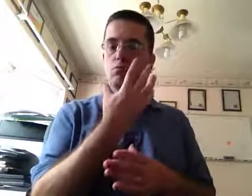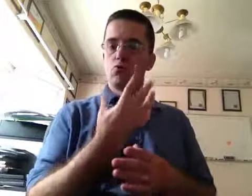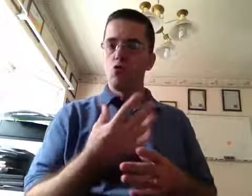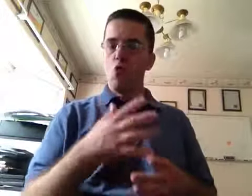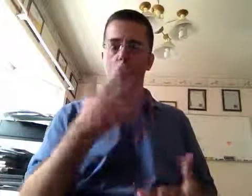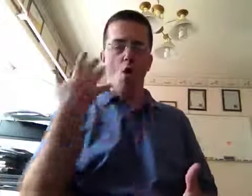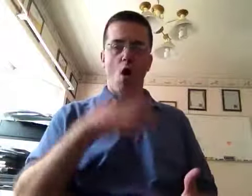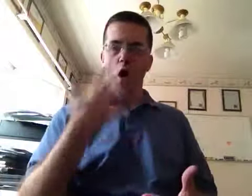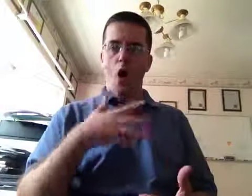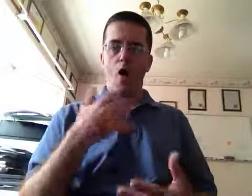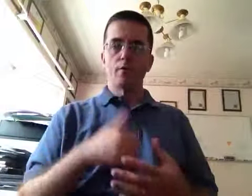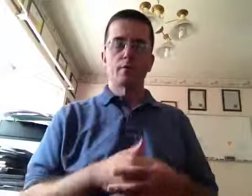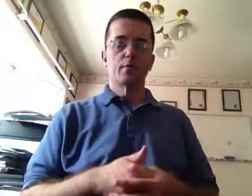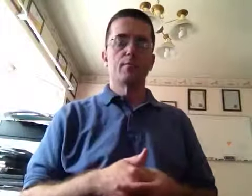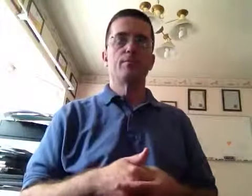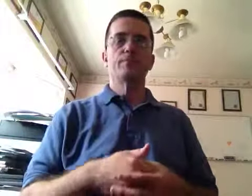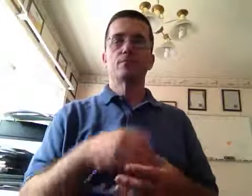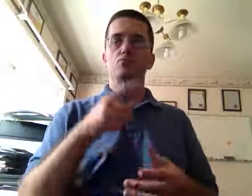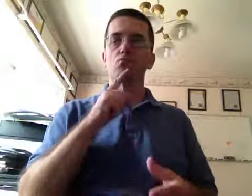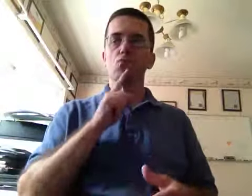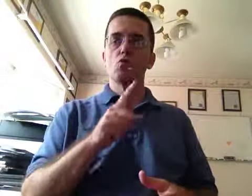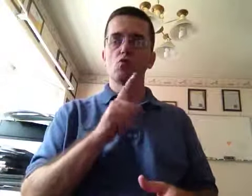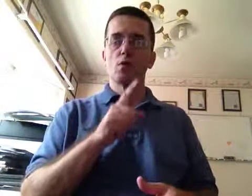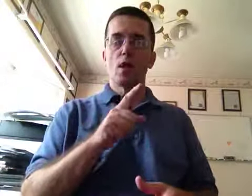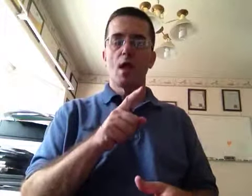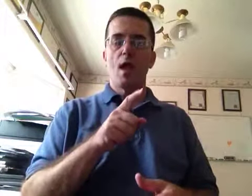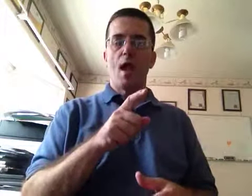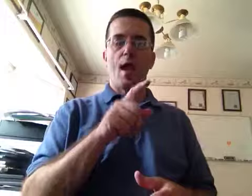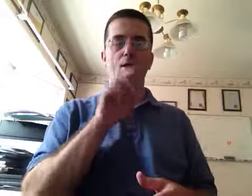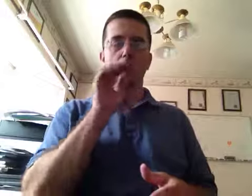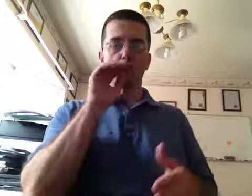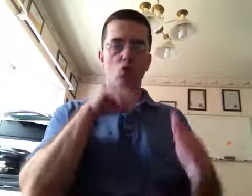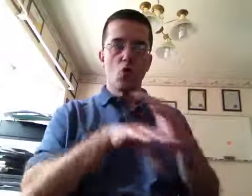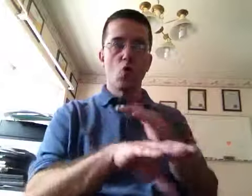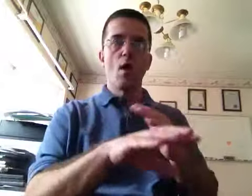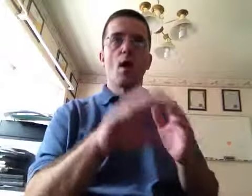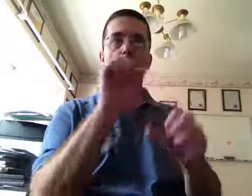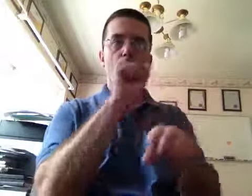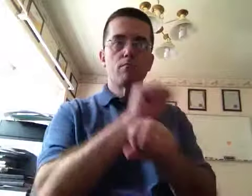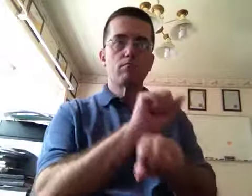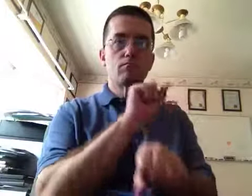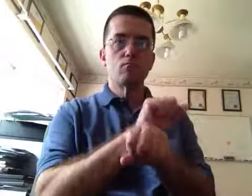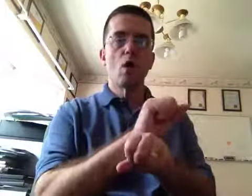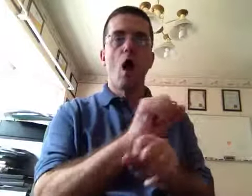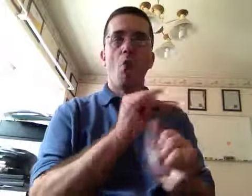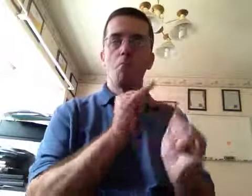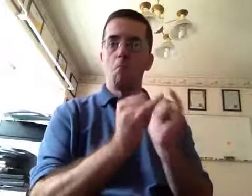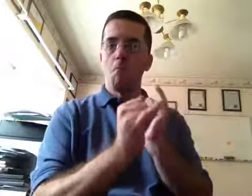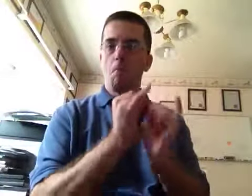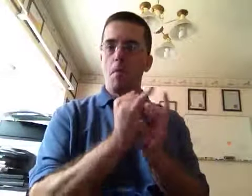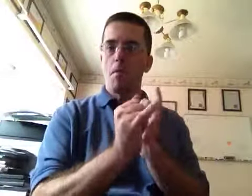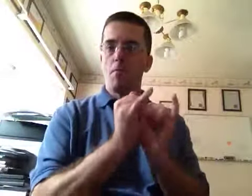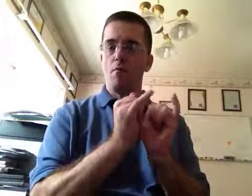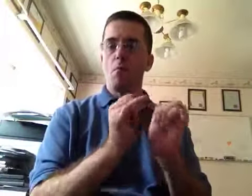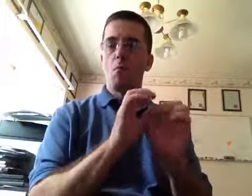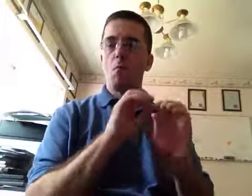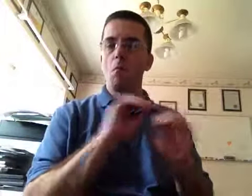that honestly you could do a really bad job of interviewing. You could use almost none of your skills